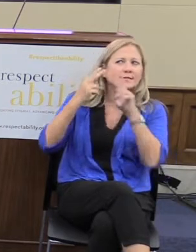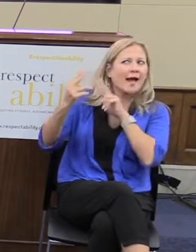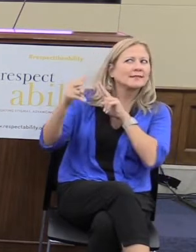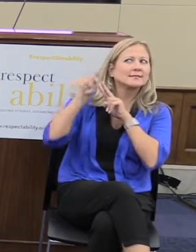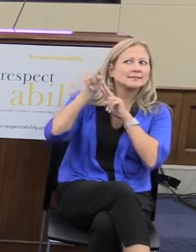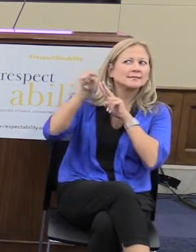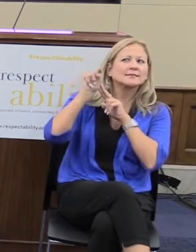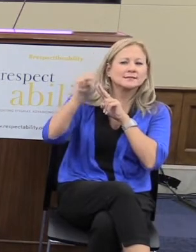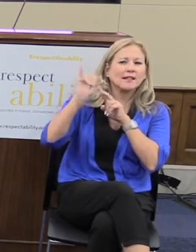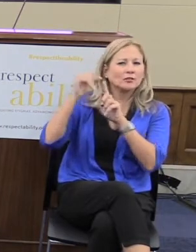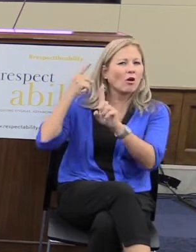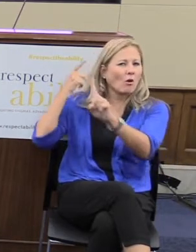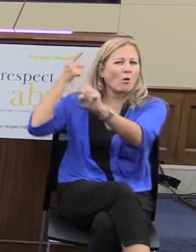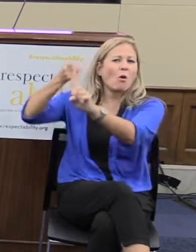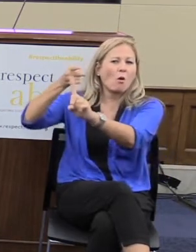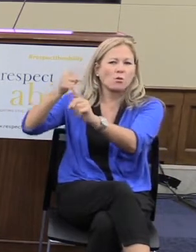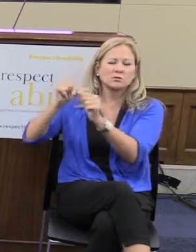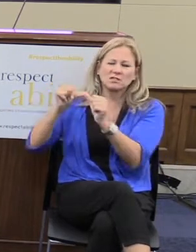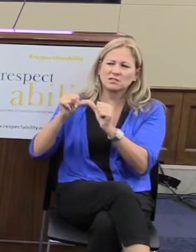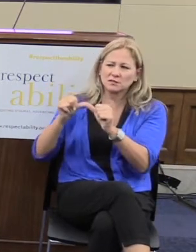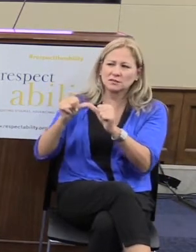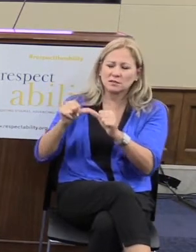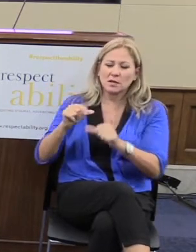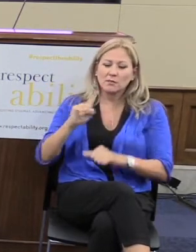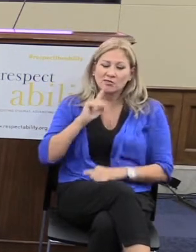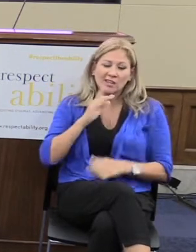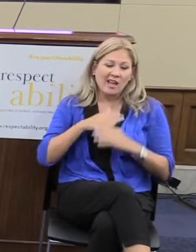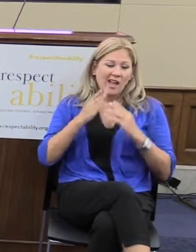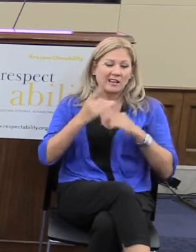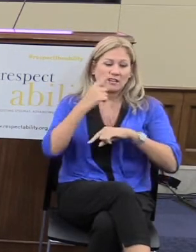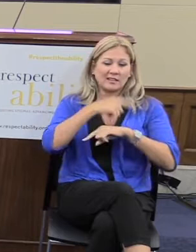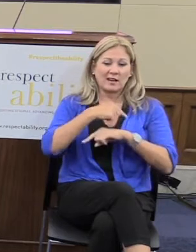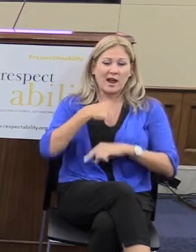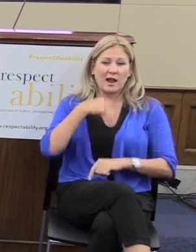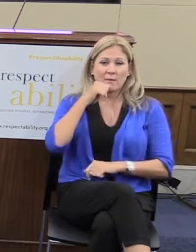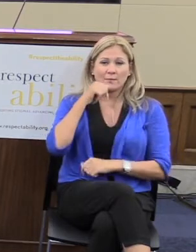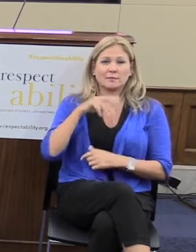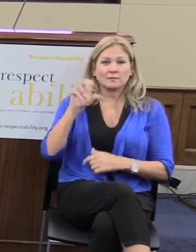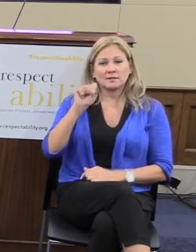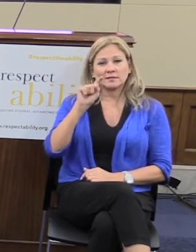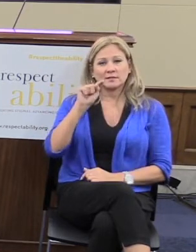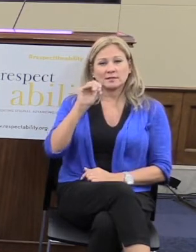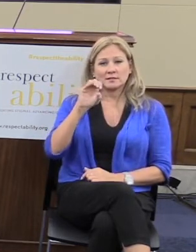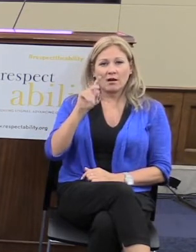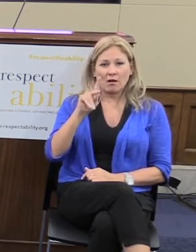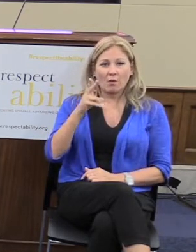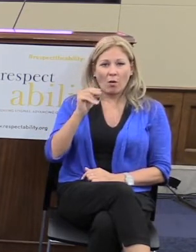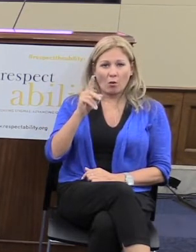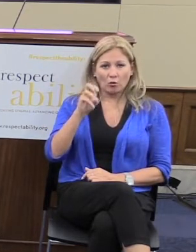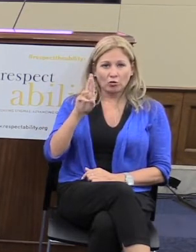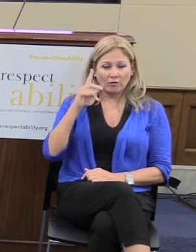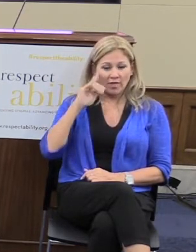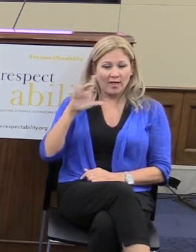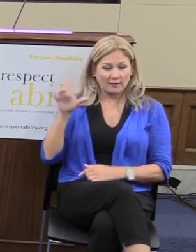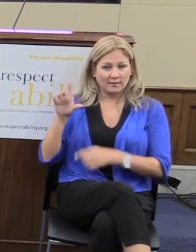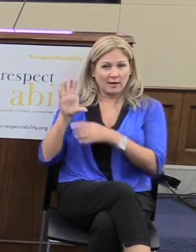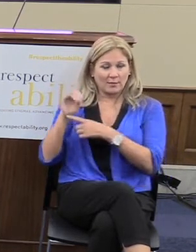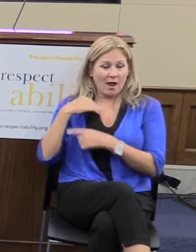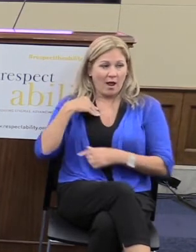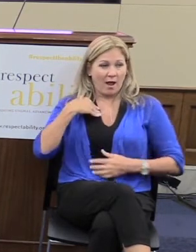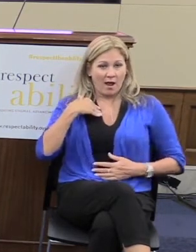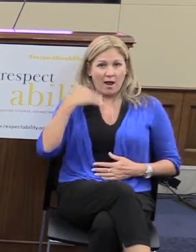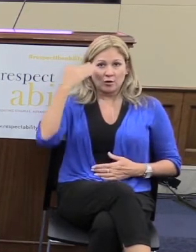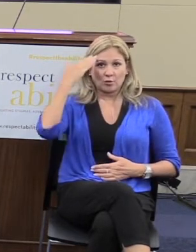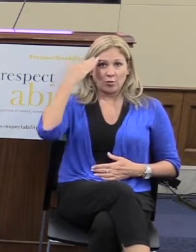of that goal. Because at the end of the day, I'm a stockholder of the Coca-Cola company, and I know if that,